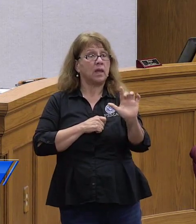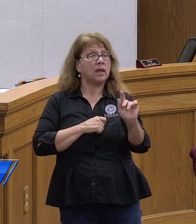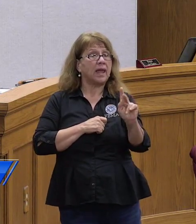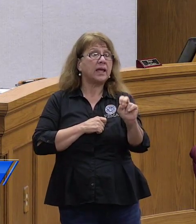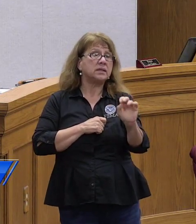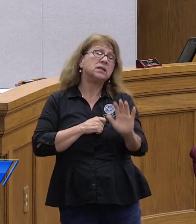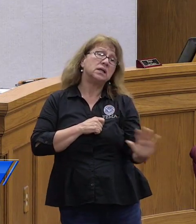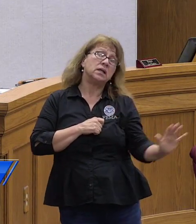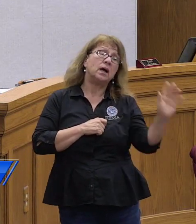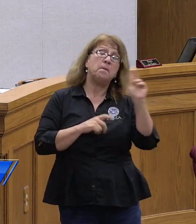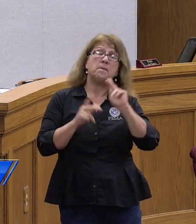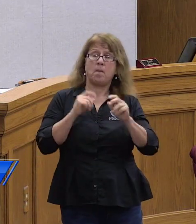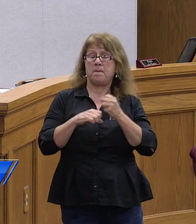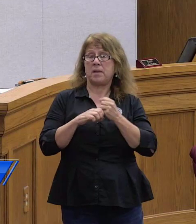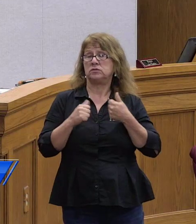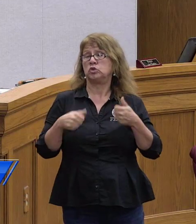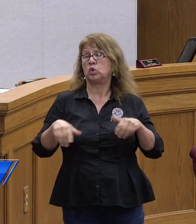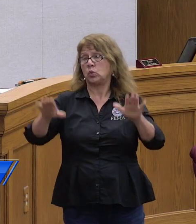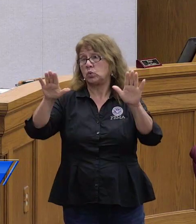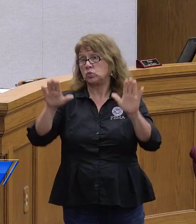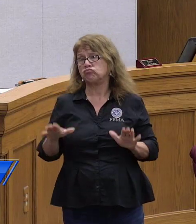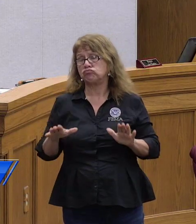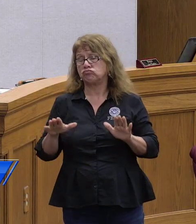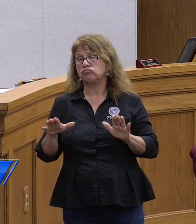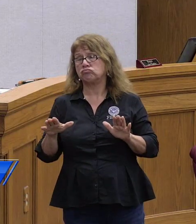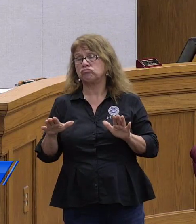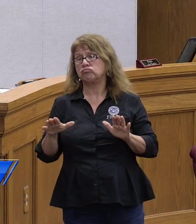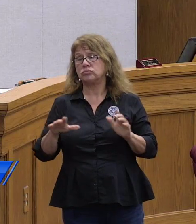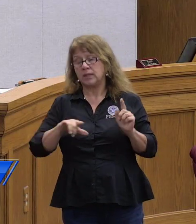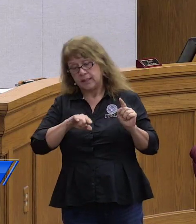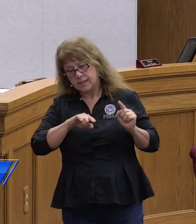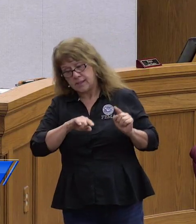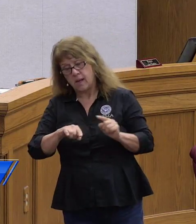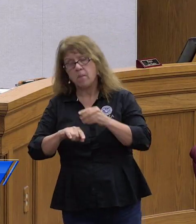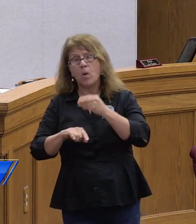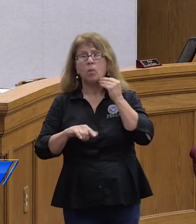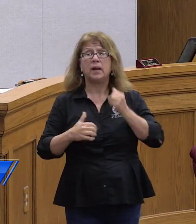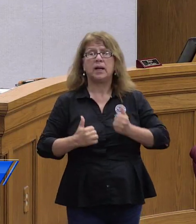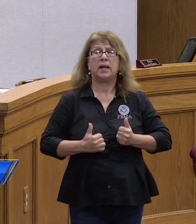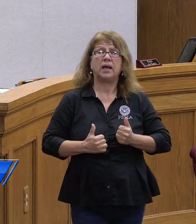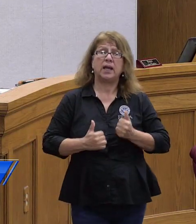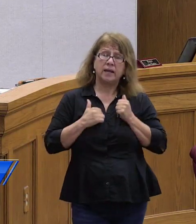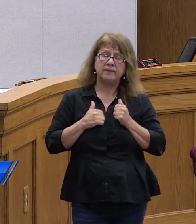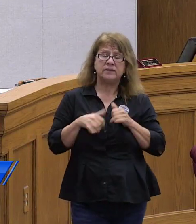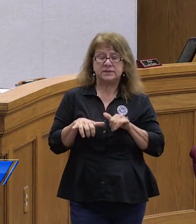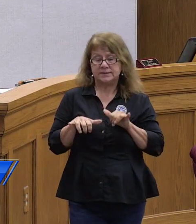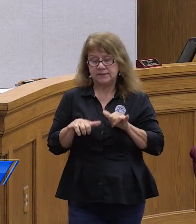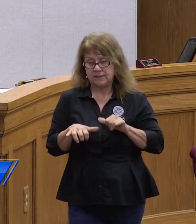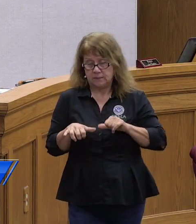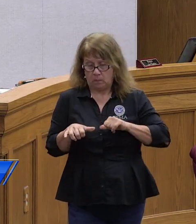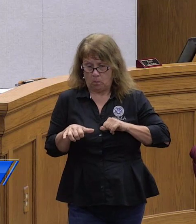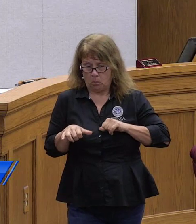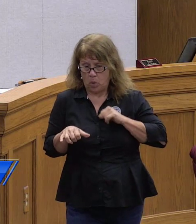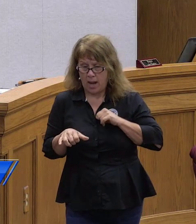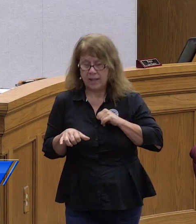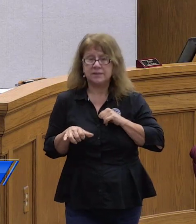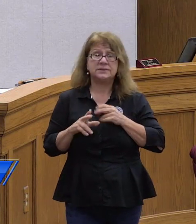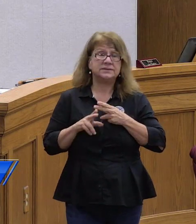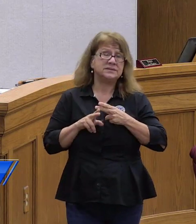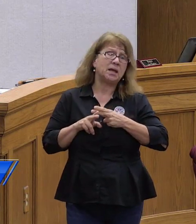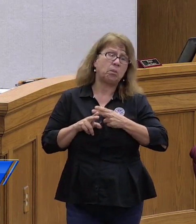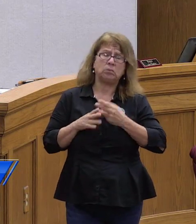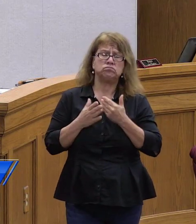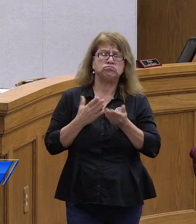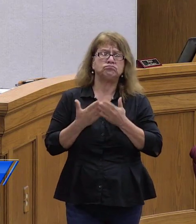our people, are what make us great. But we want them to be able to come home and live somewhere that they can have some pride in, even if it's